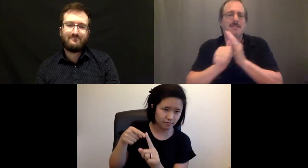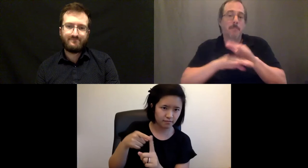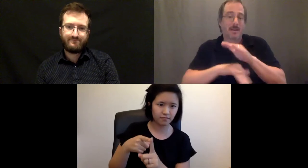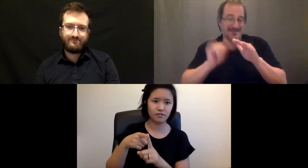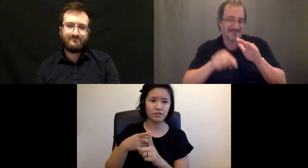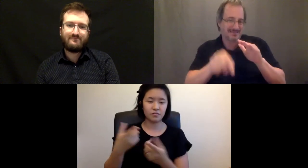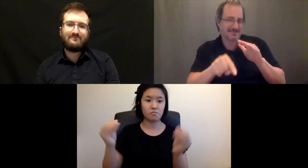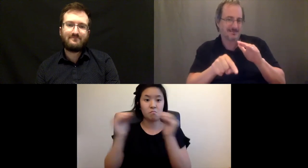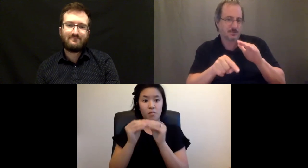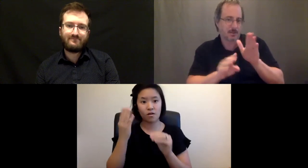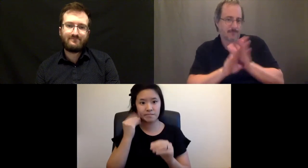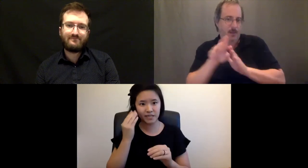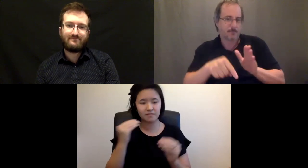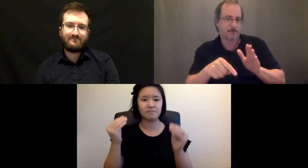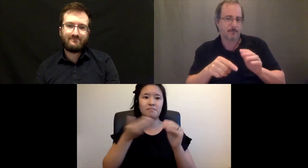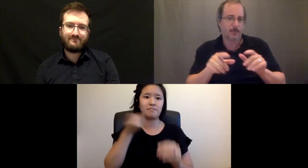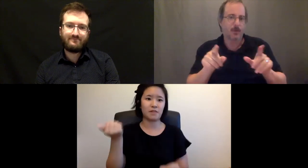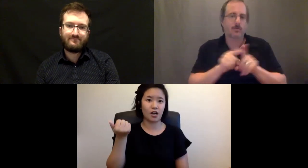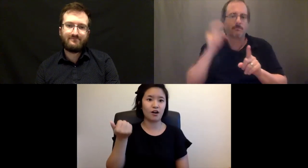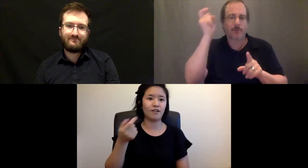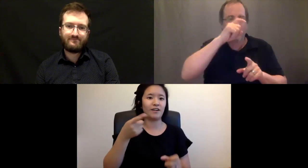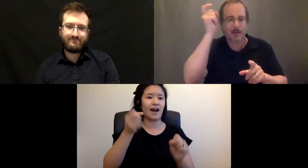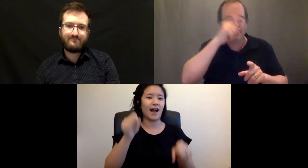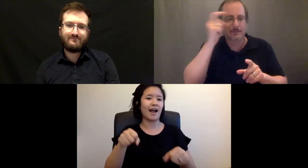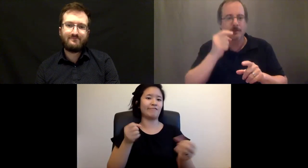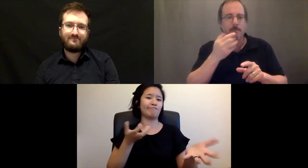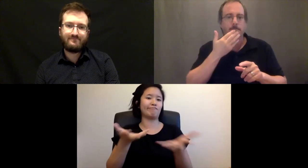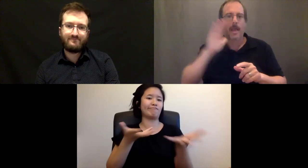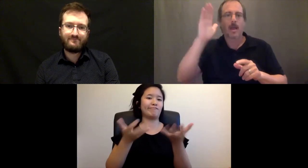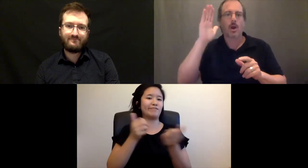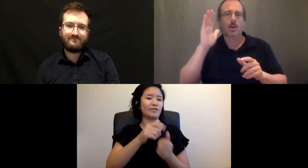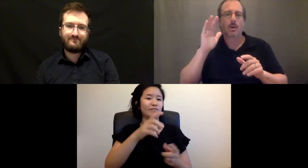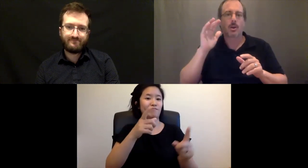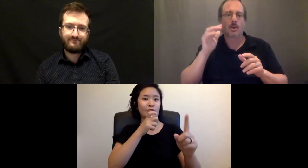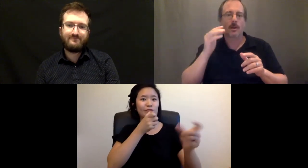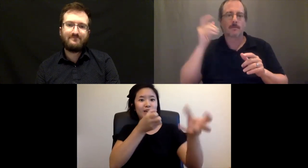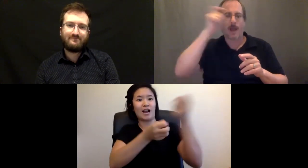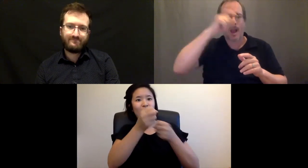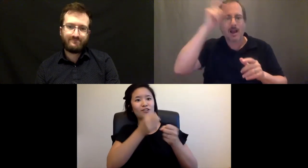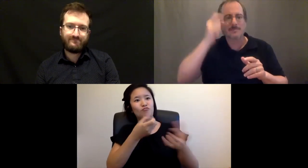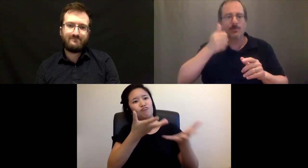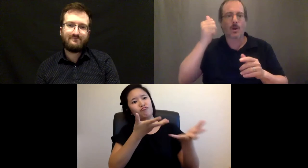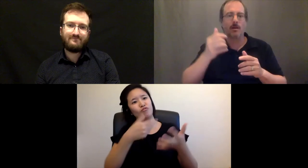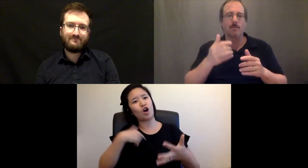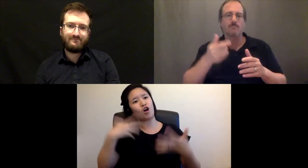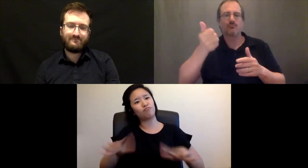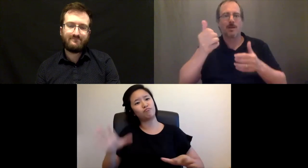And those are the places that I learned and developed these soft skills. When you get the experience,